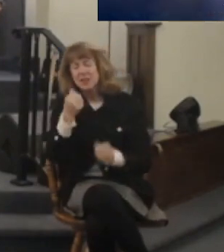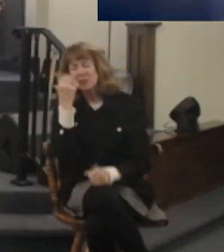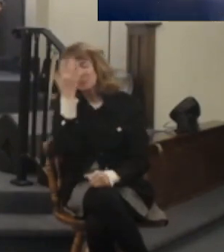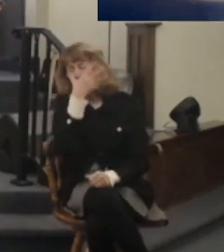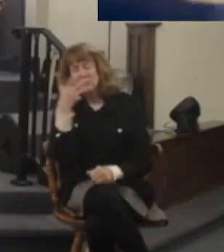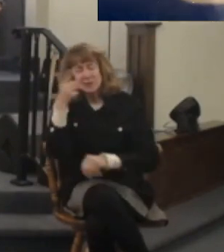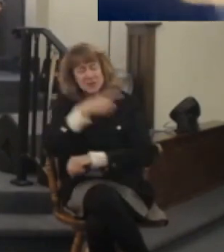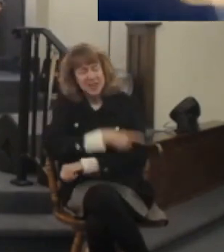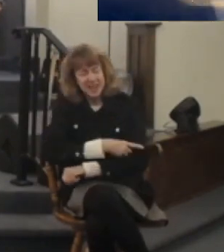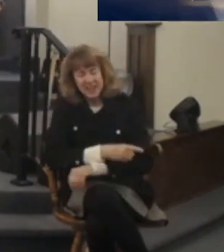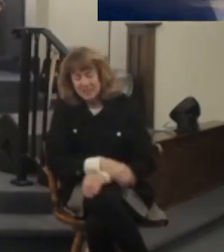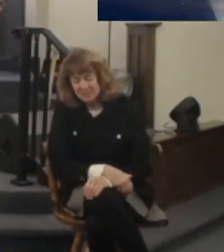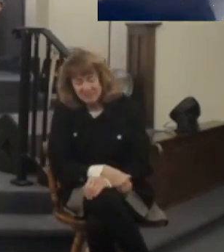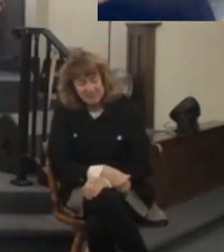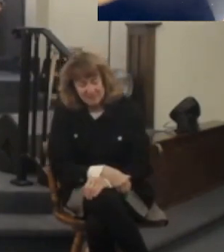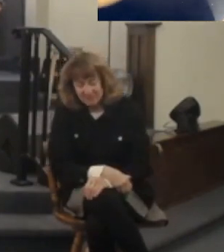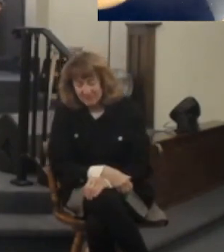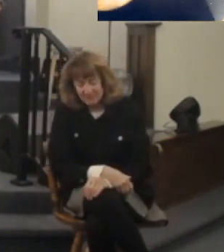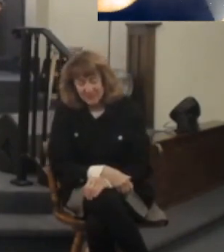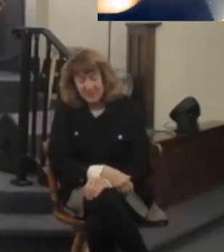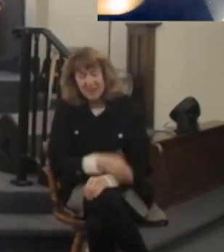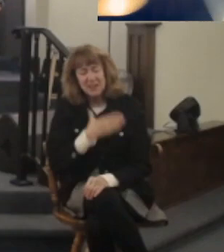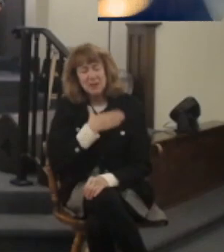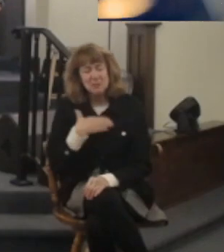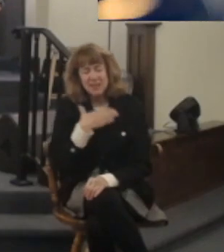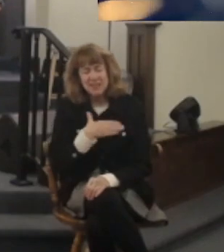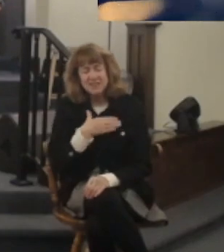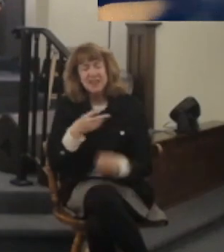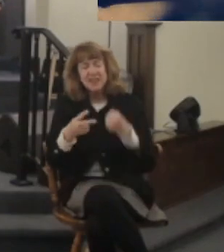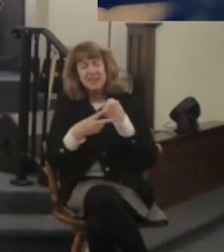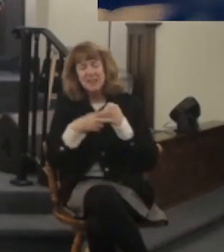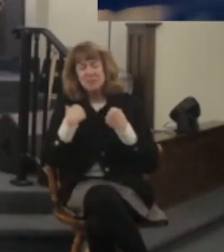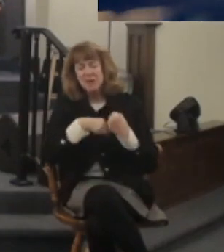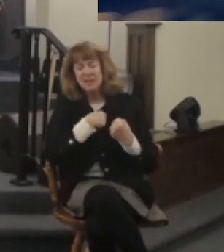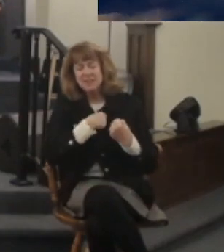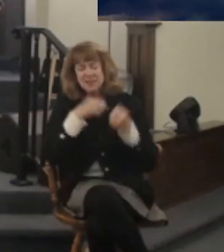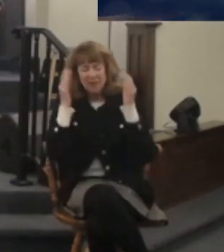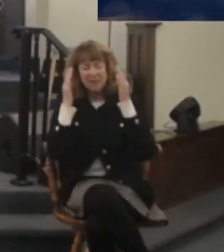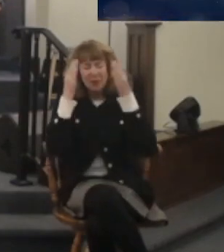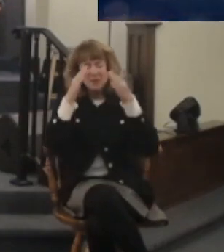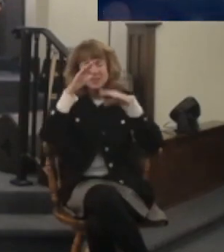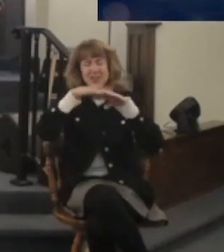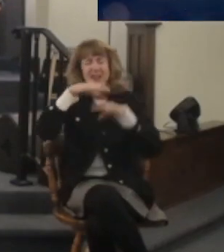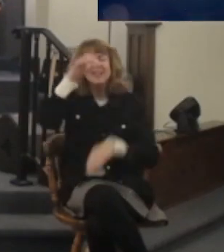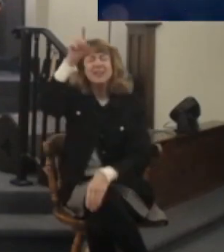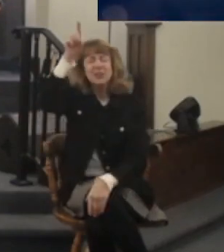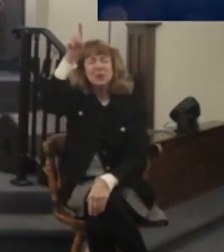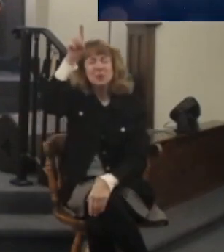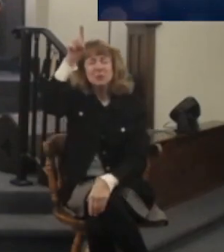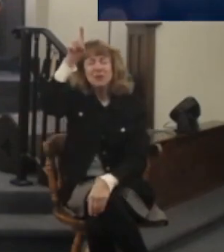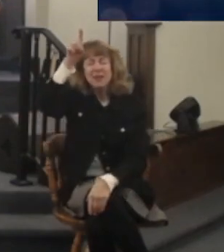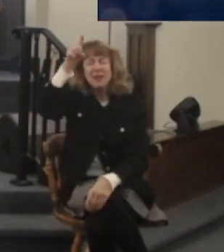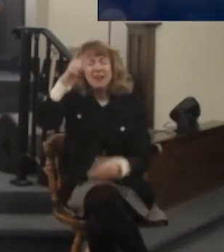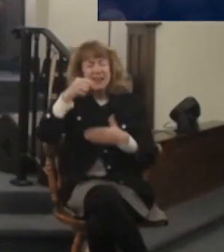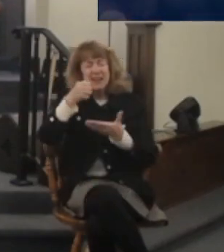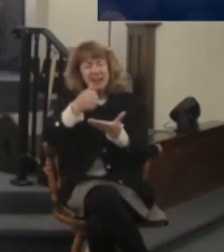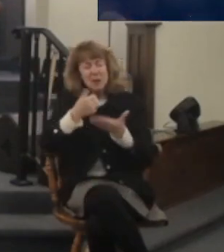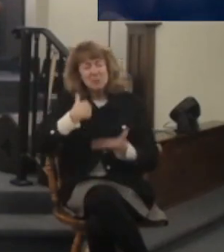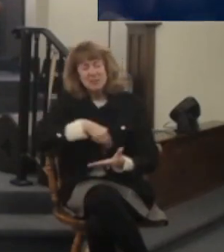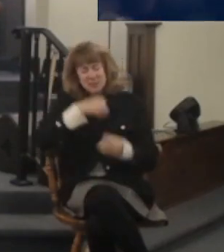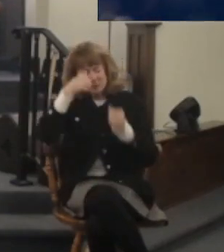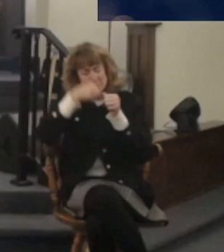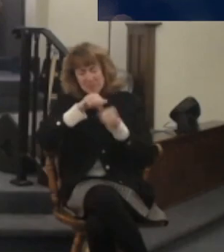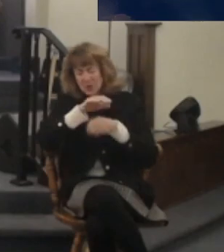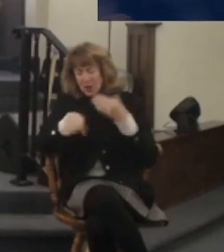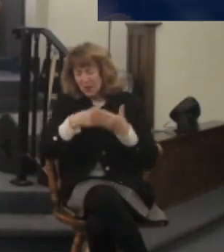you. And Father, please just keep us mindful of all the things we have to be grateful for. There